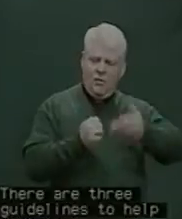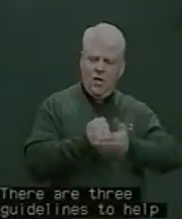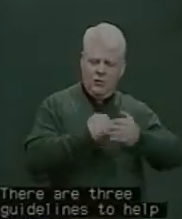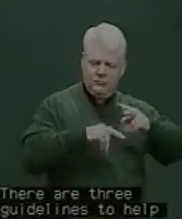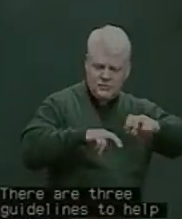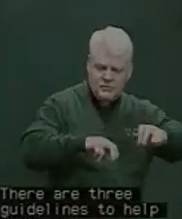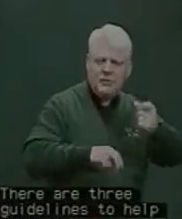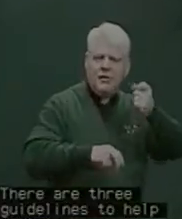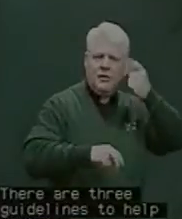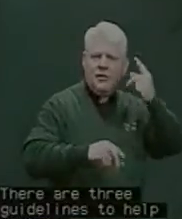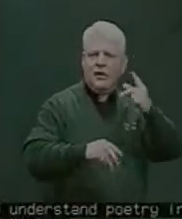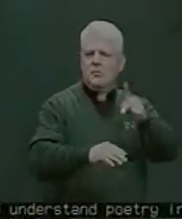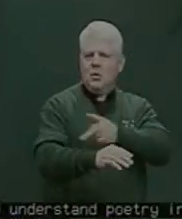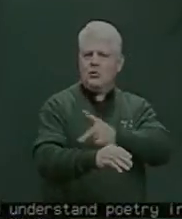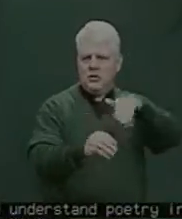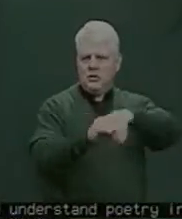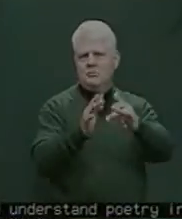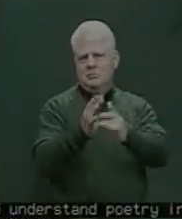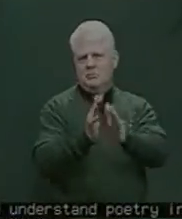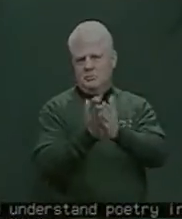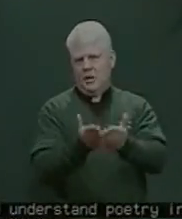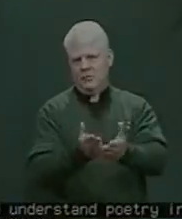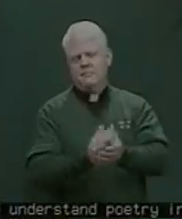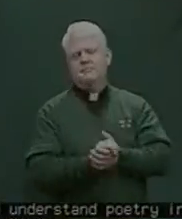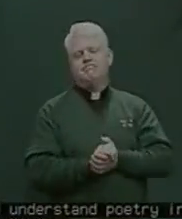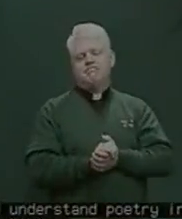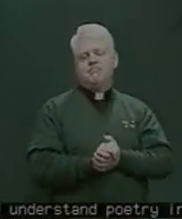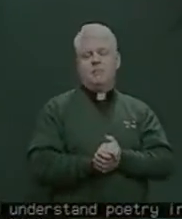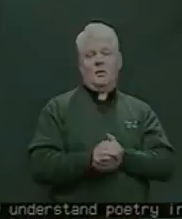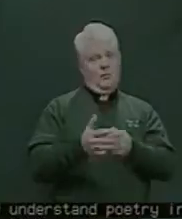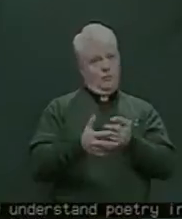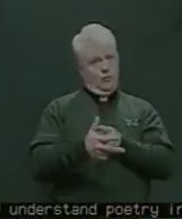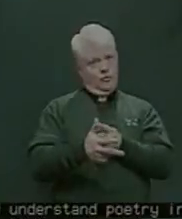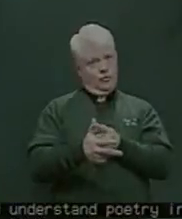9. are three guidelines to help analyze and understand poetry in the Bible.